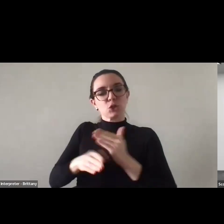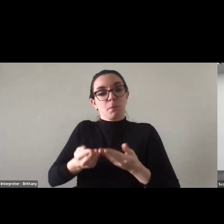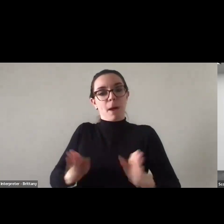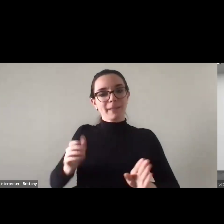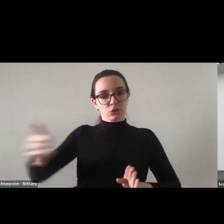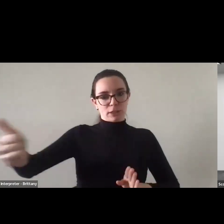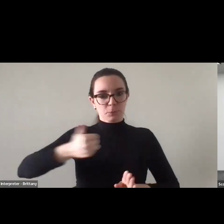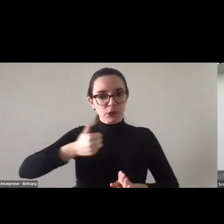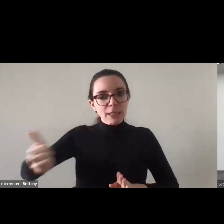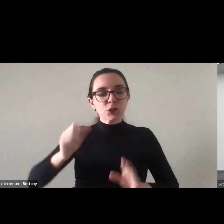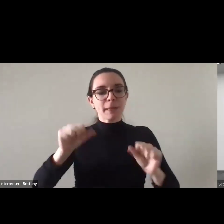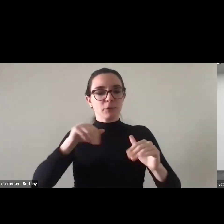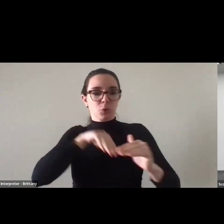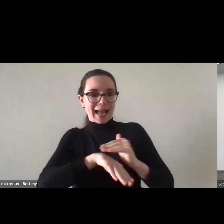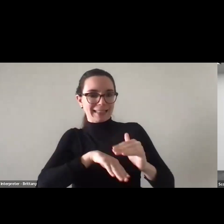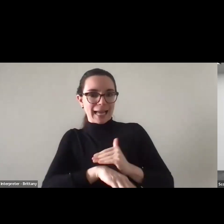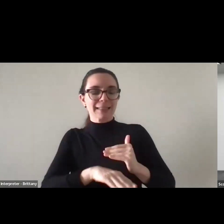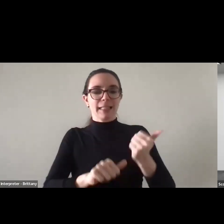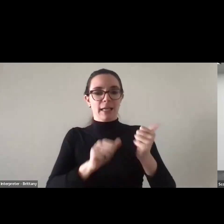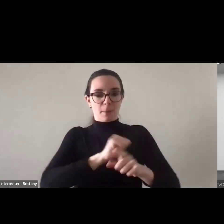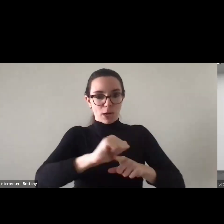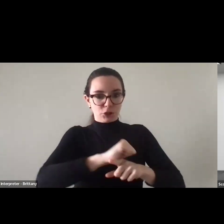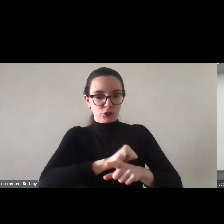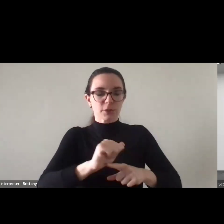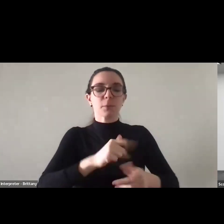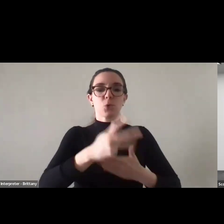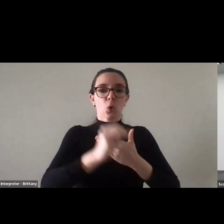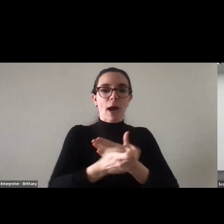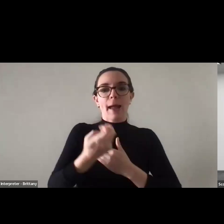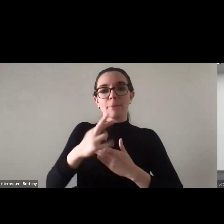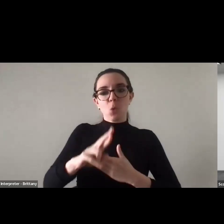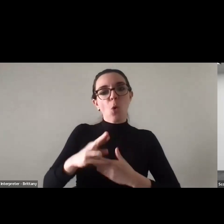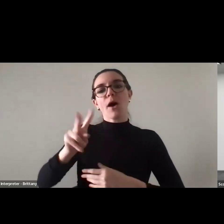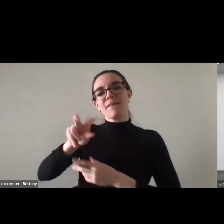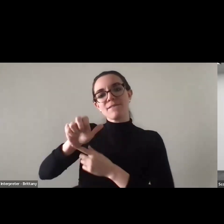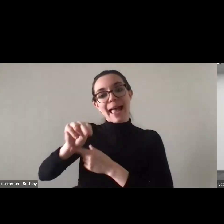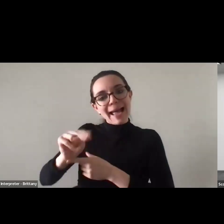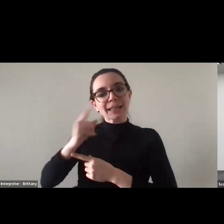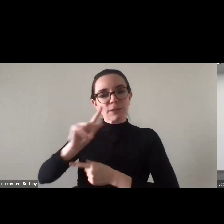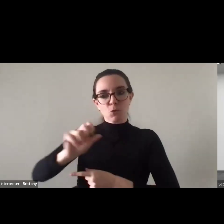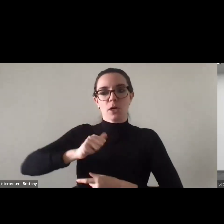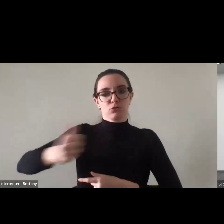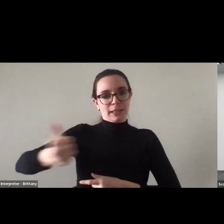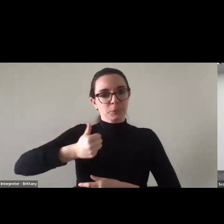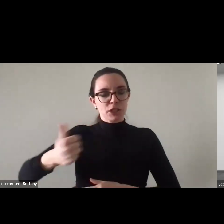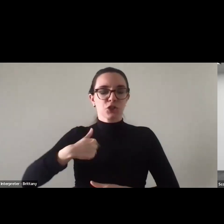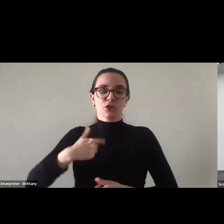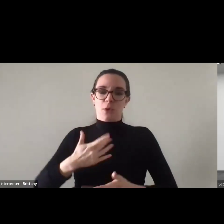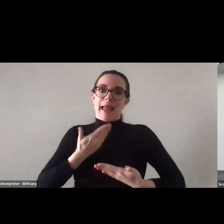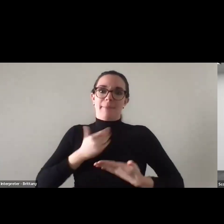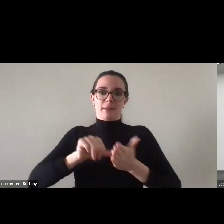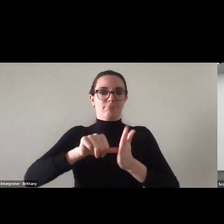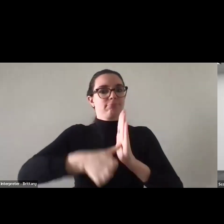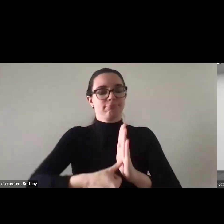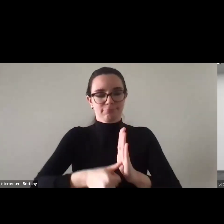being able to access apprenticeship programs or having like vans, et cetera. So I'm really glad they emphasized that and other